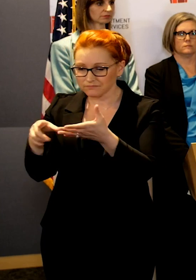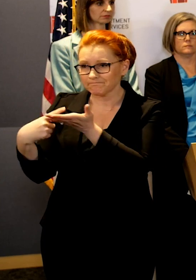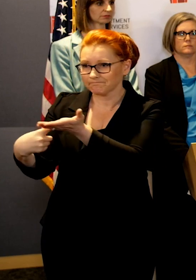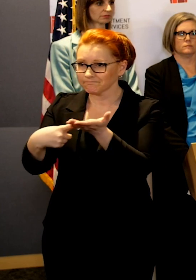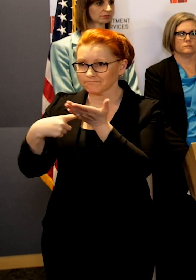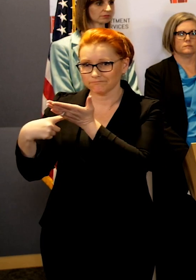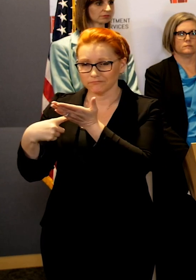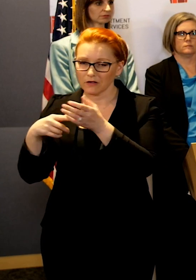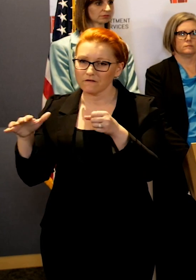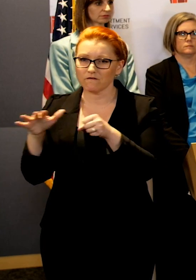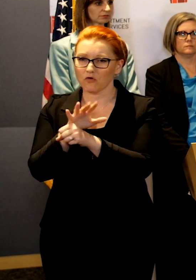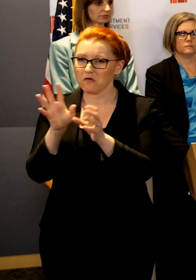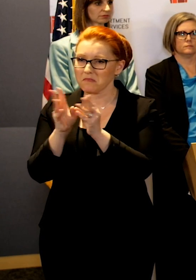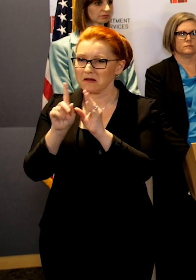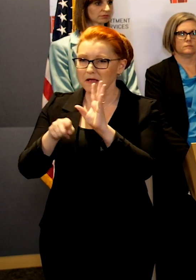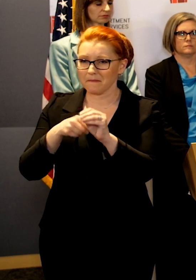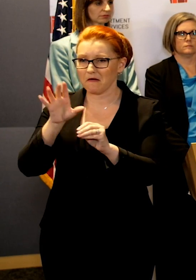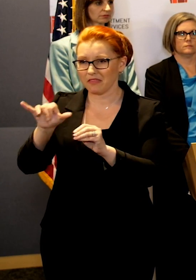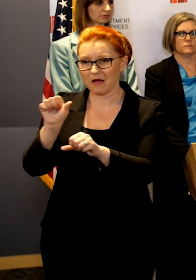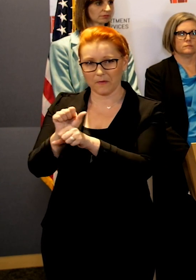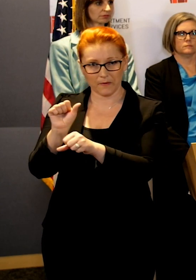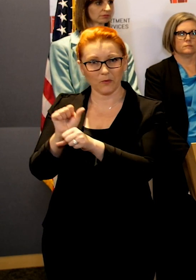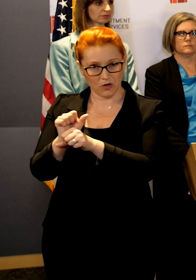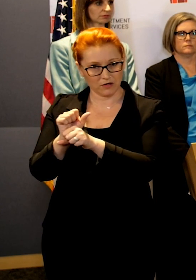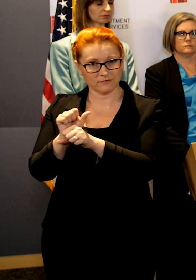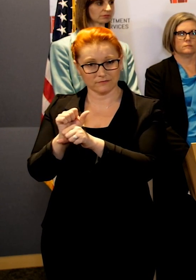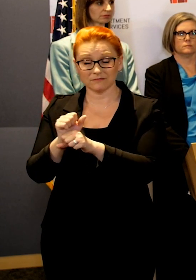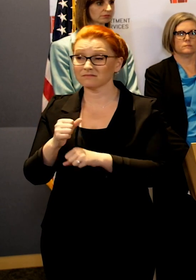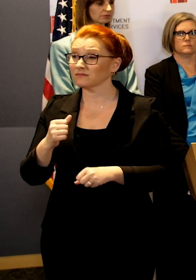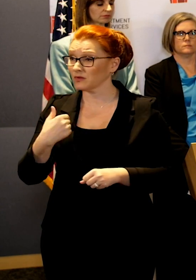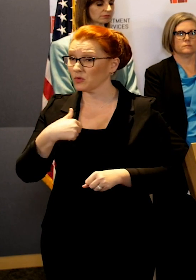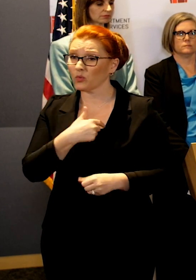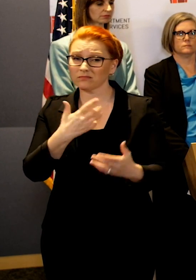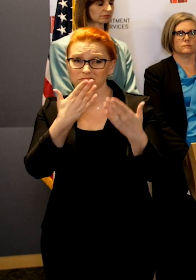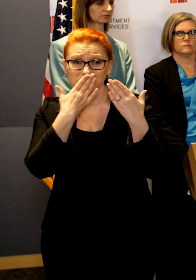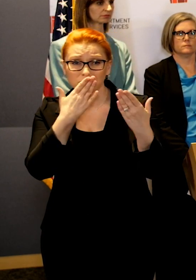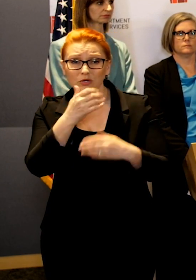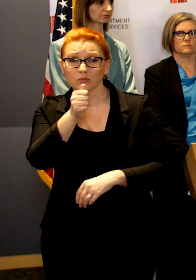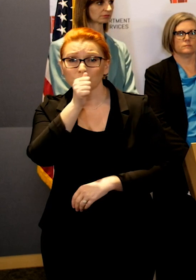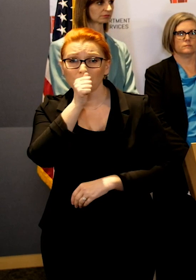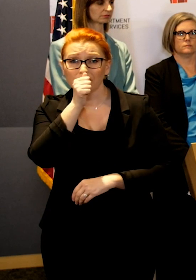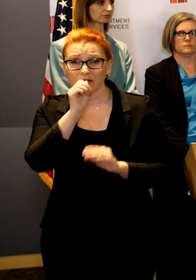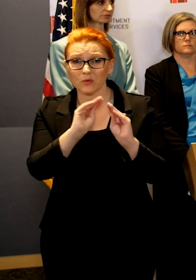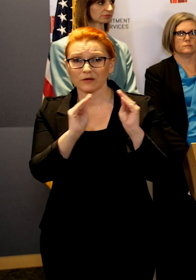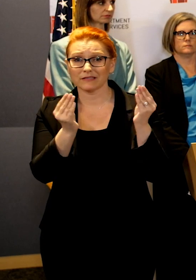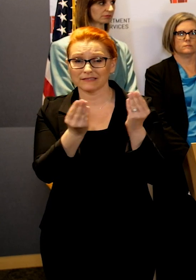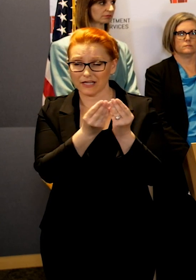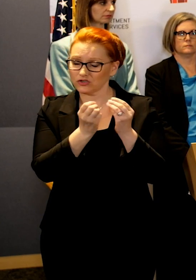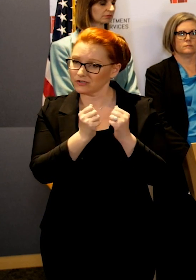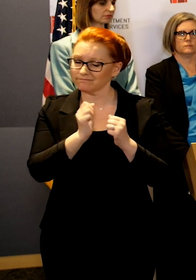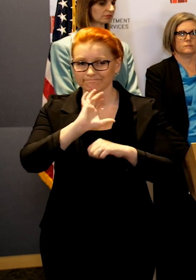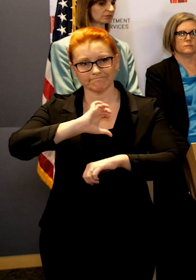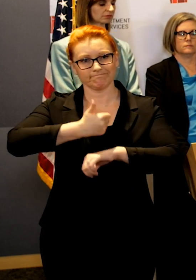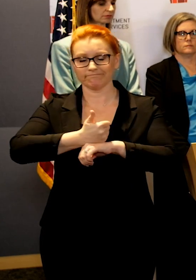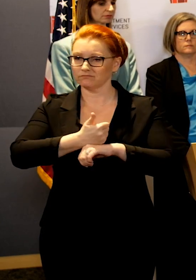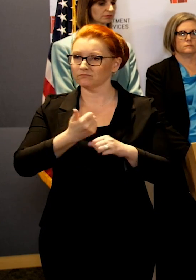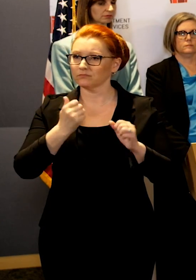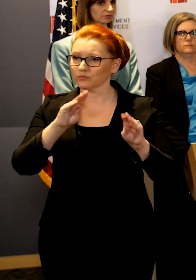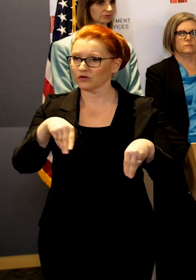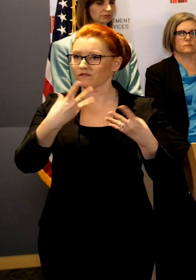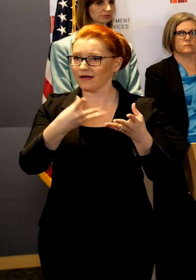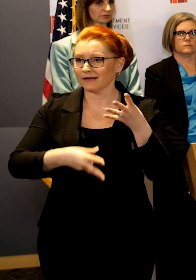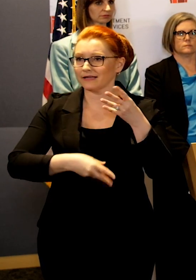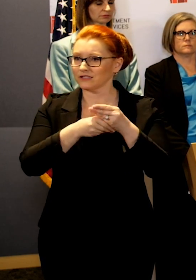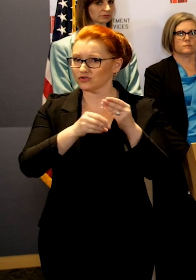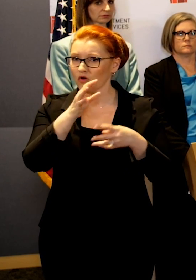full briefing on their work. We're grateful that the private sector is stepping up during a time of need and providing